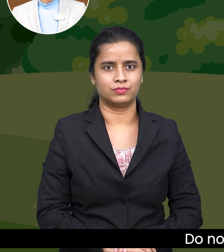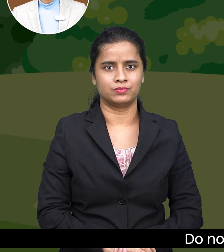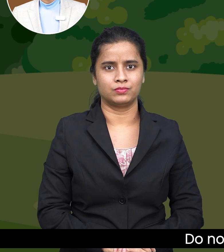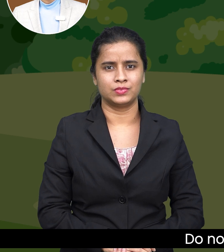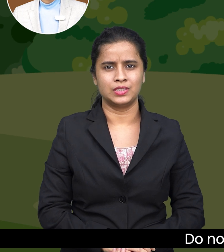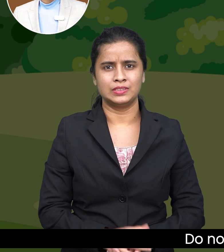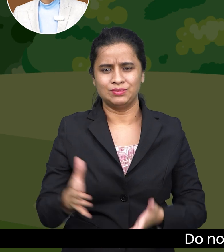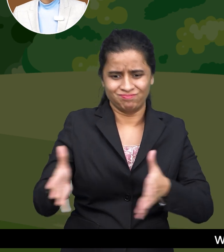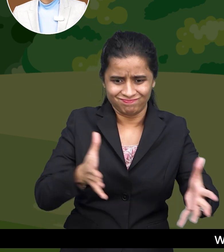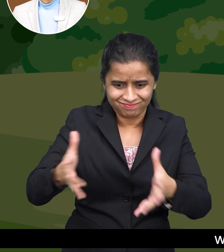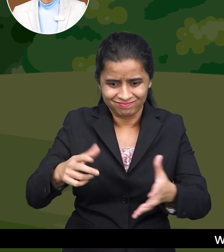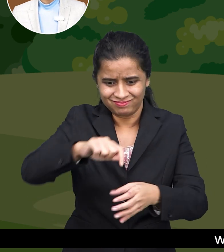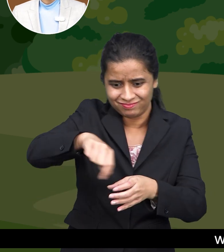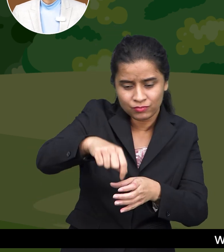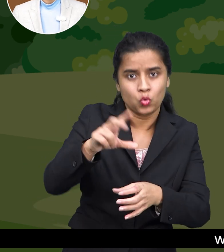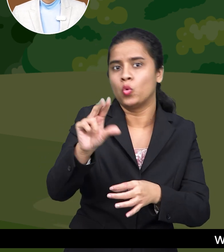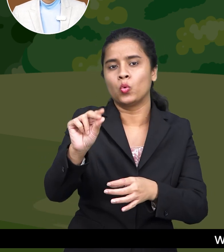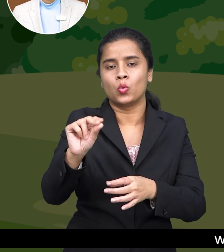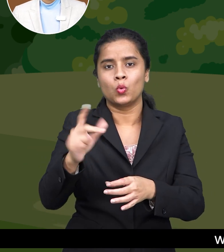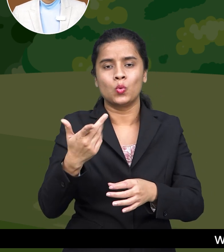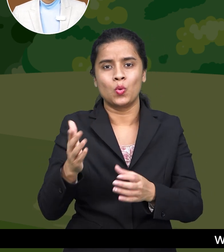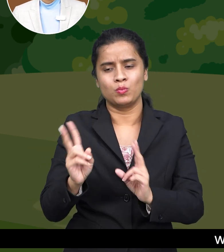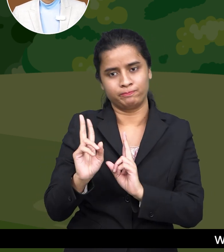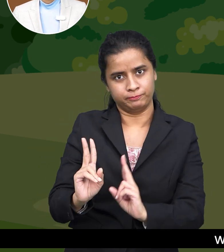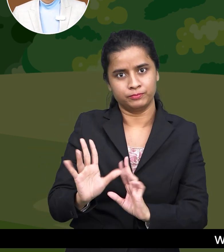Do not disturb the solution when it is cooling.